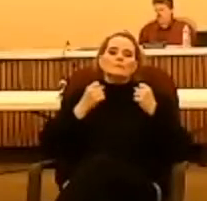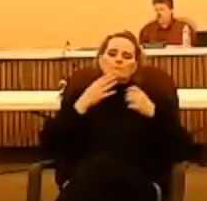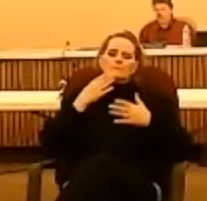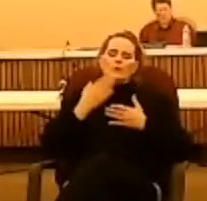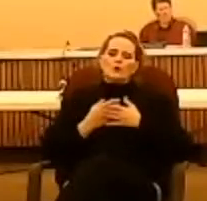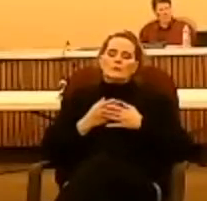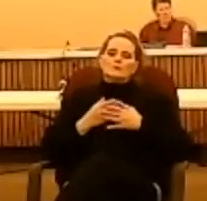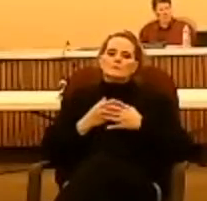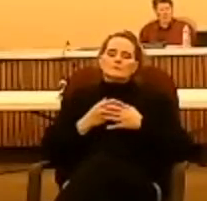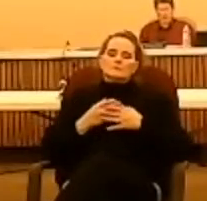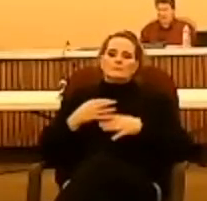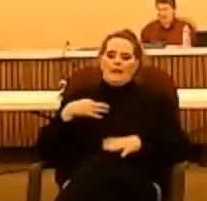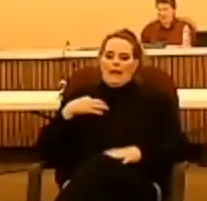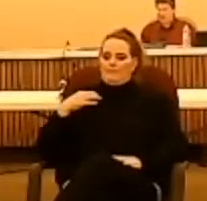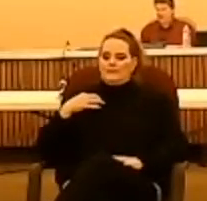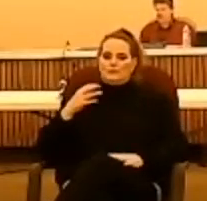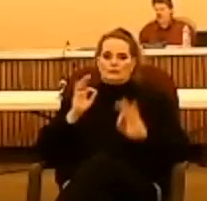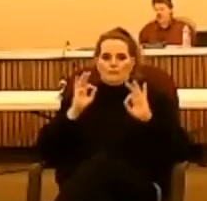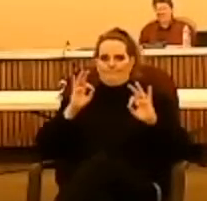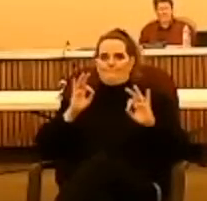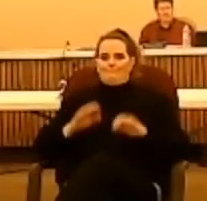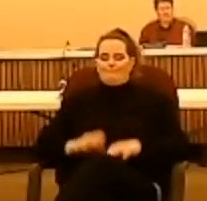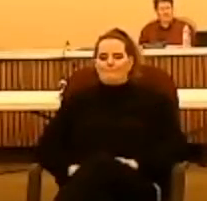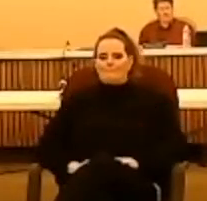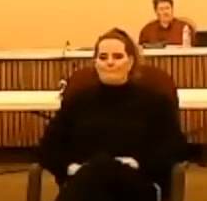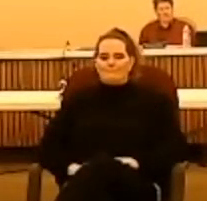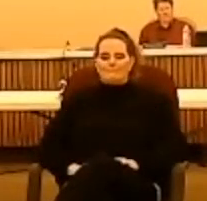so We have it's going to got be some great another, ones.